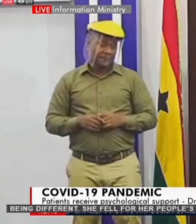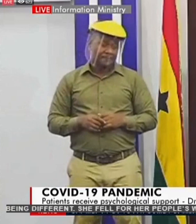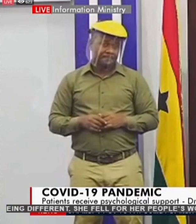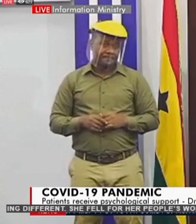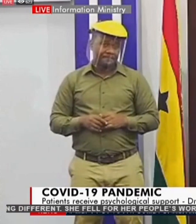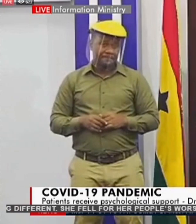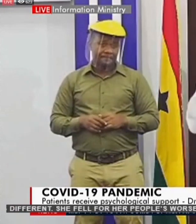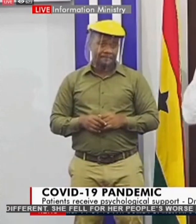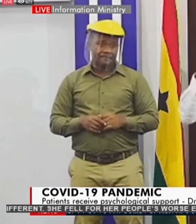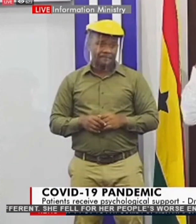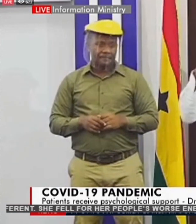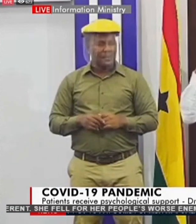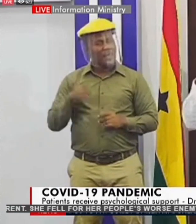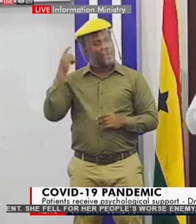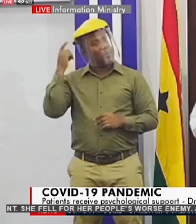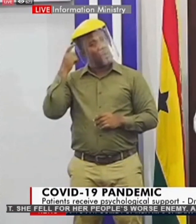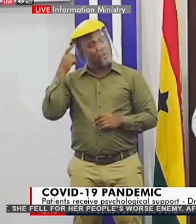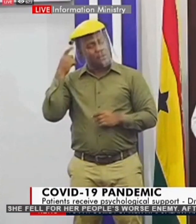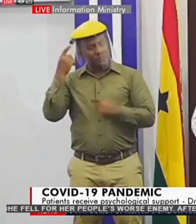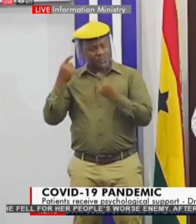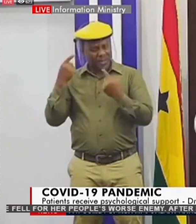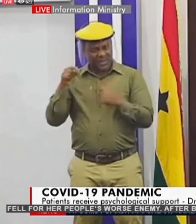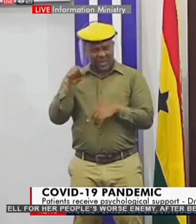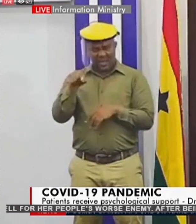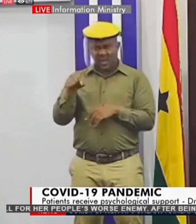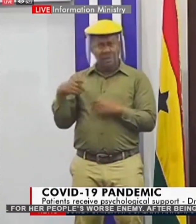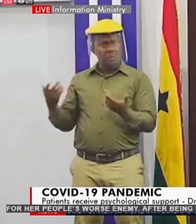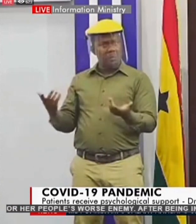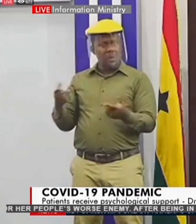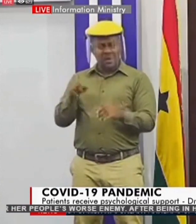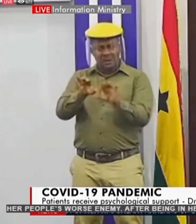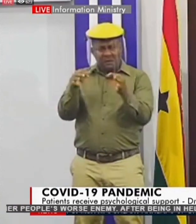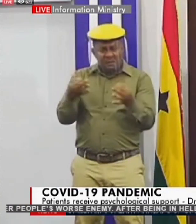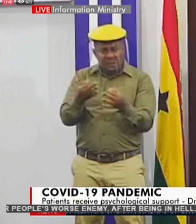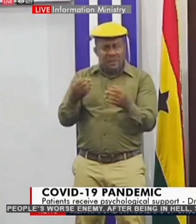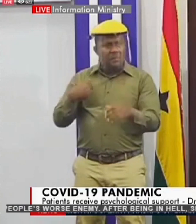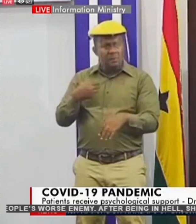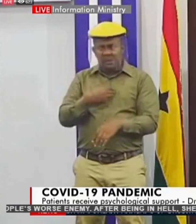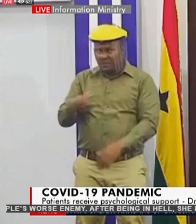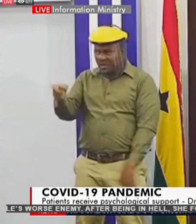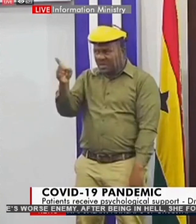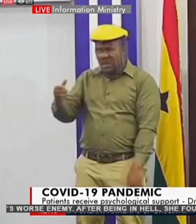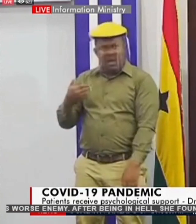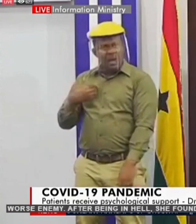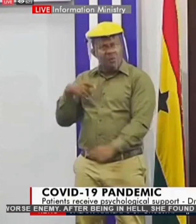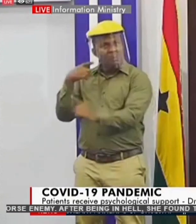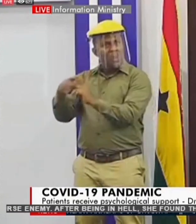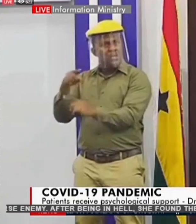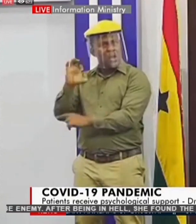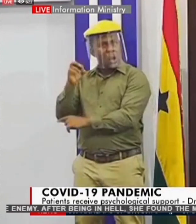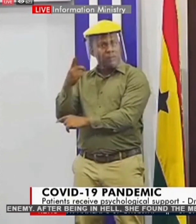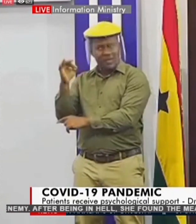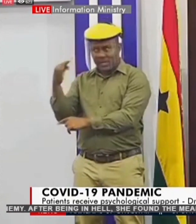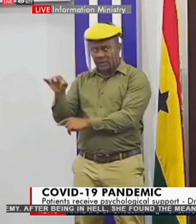or infectious diseases. That's in the thought of people, that's how they see it. And that's why they don't only avoid the person, but the